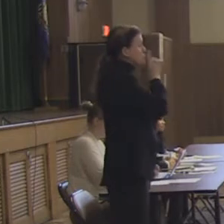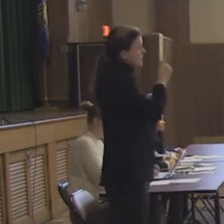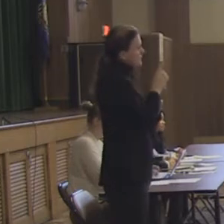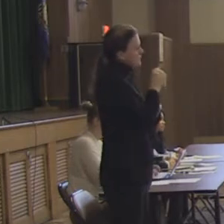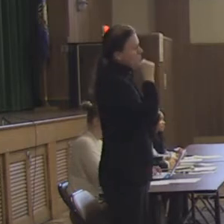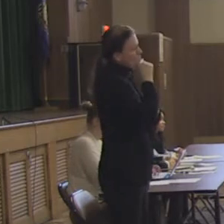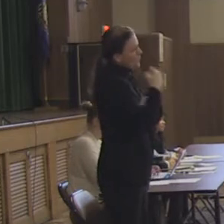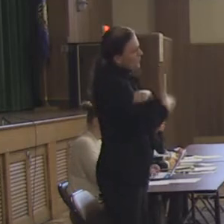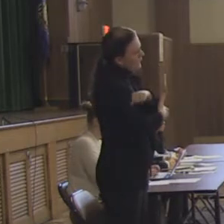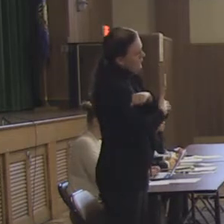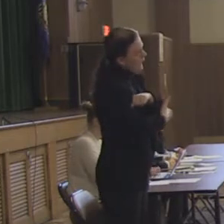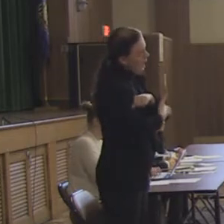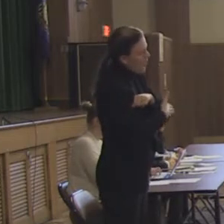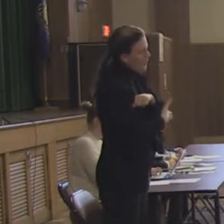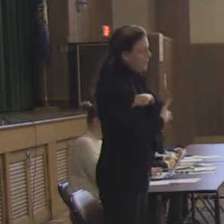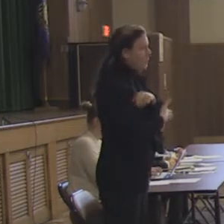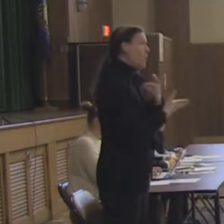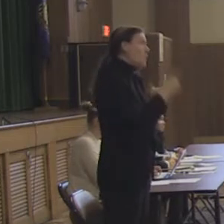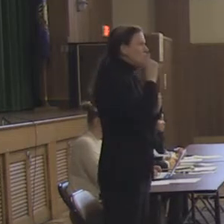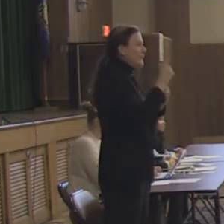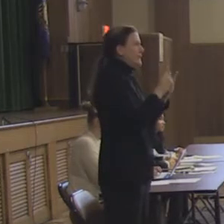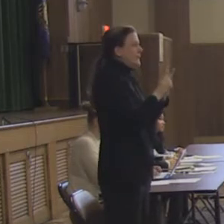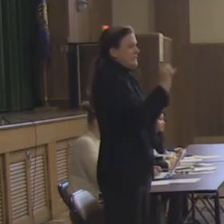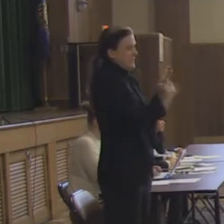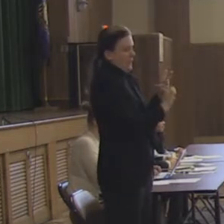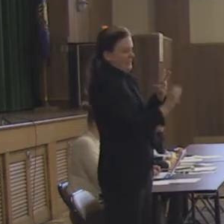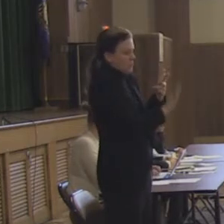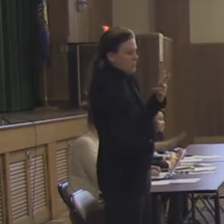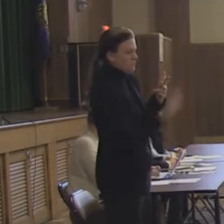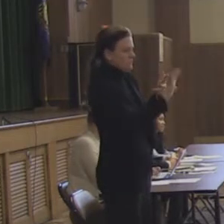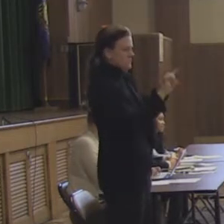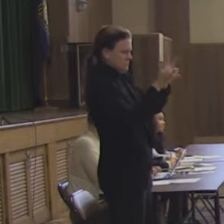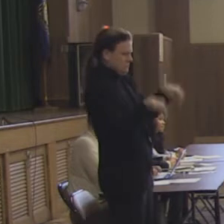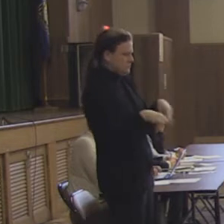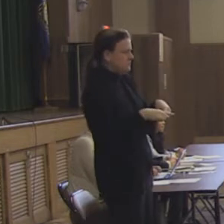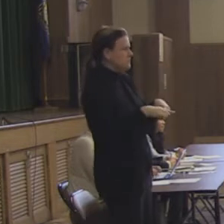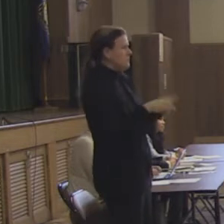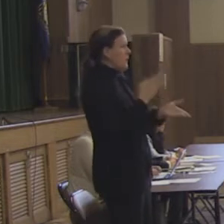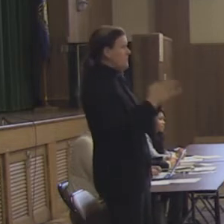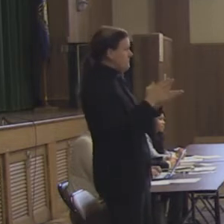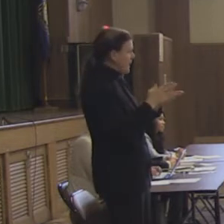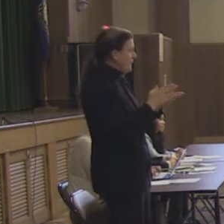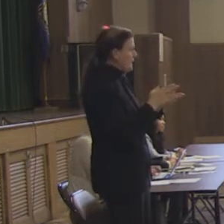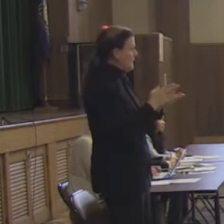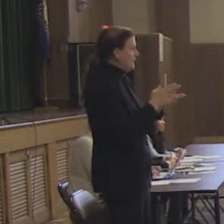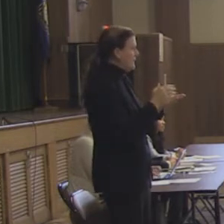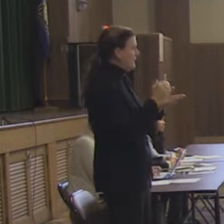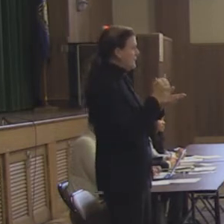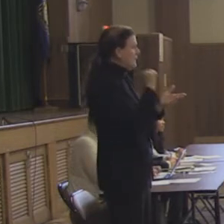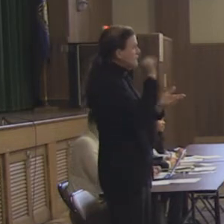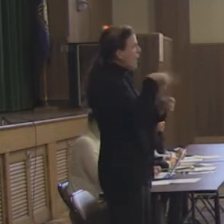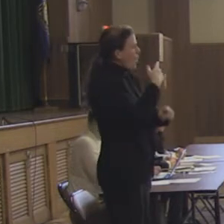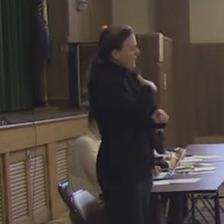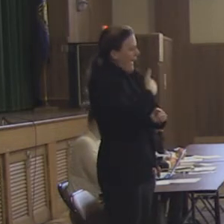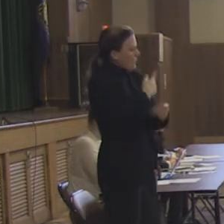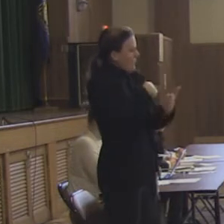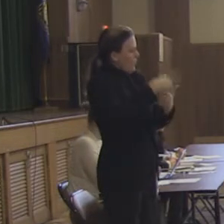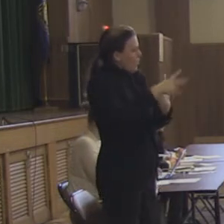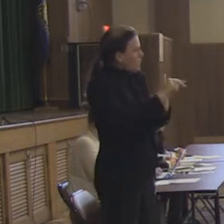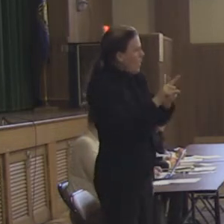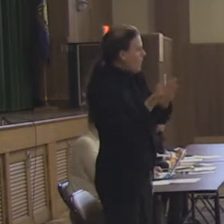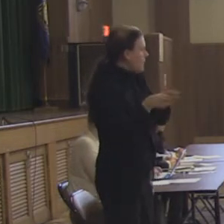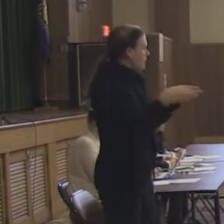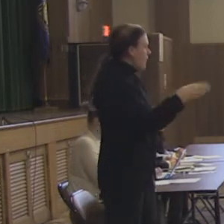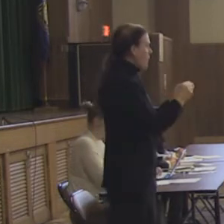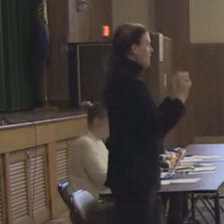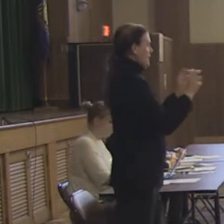county or Southeast Wisconsin investigate moving towards some kind of program of that sort.